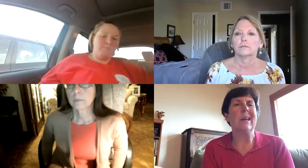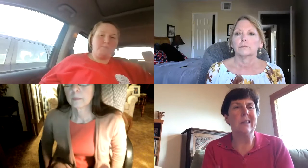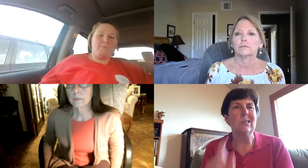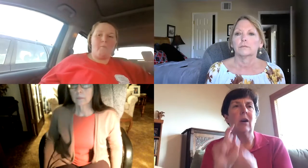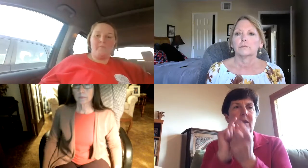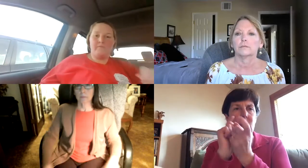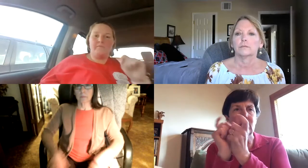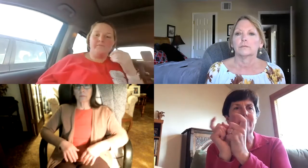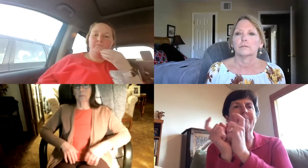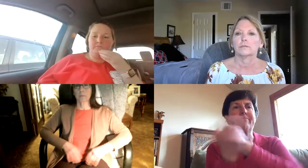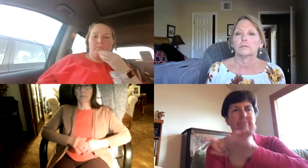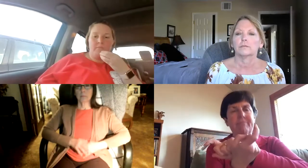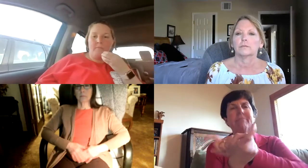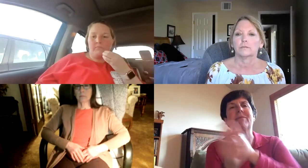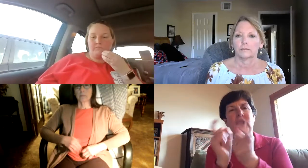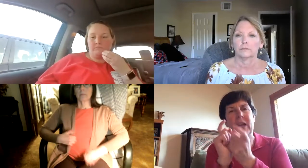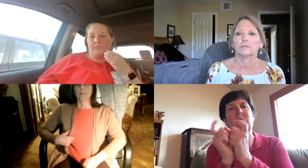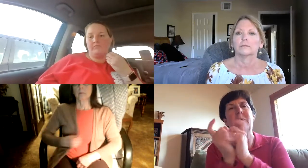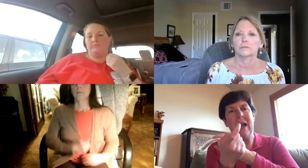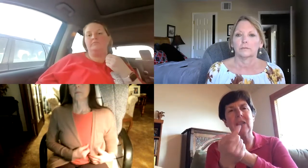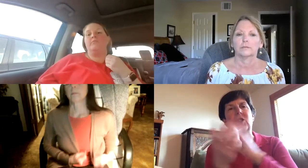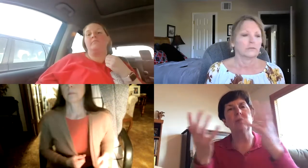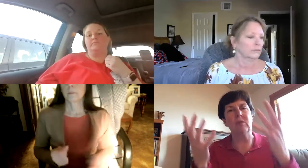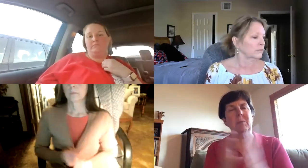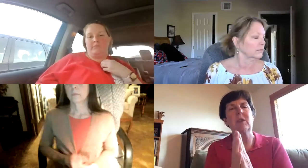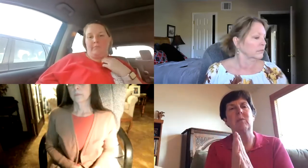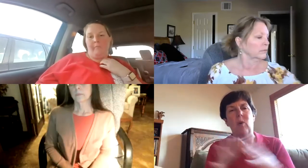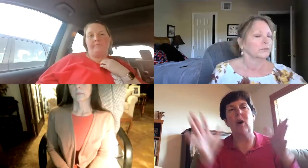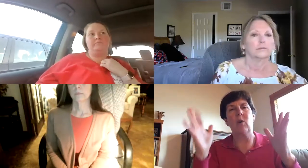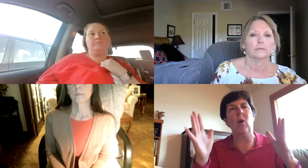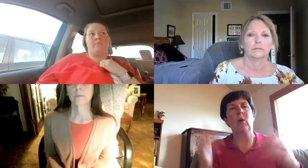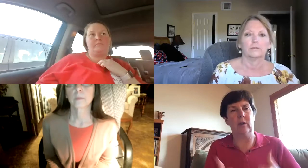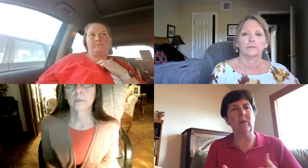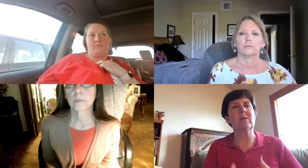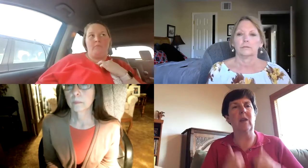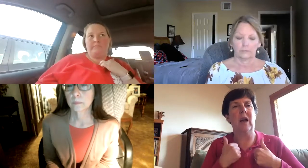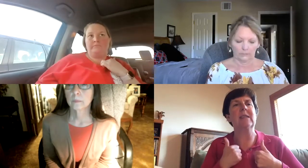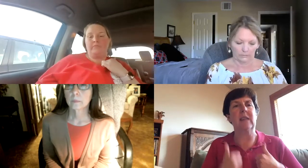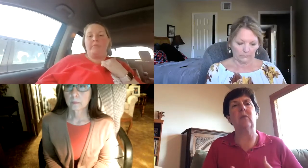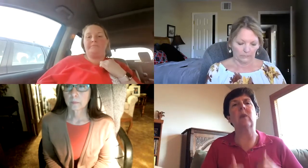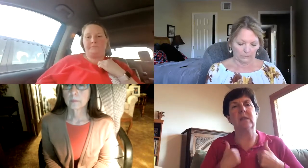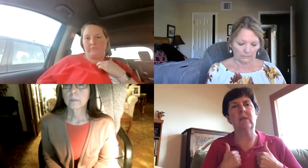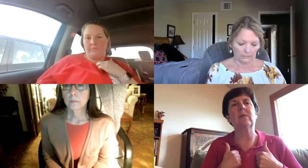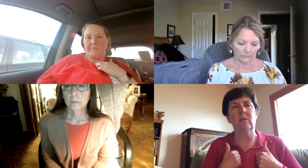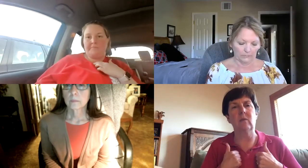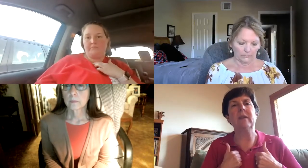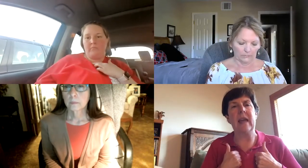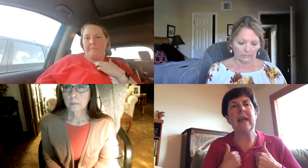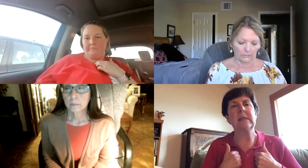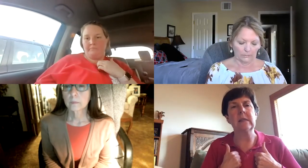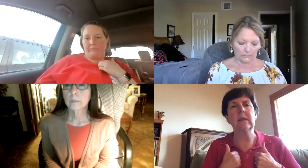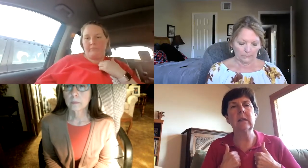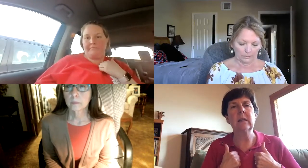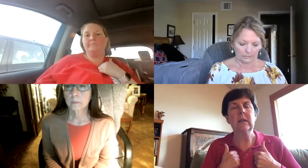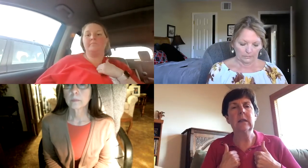really kind of started to change back to some of the more older signs, and it was with